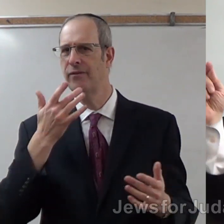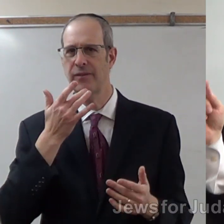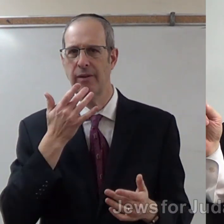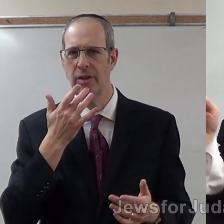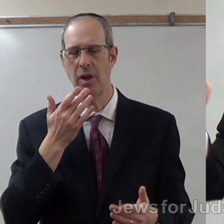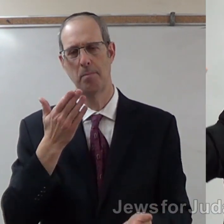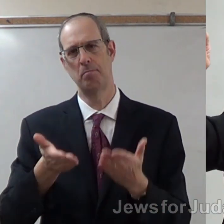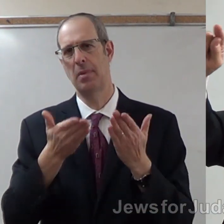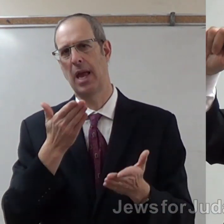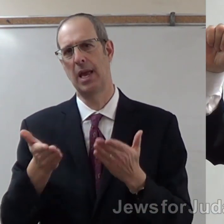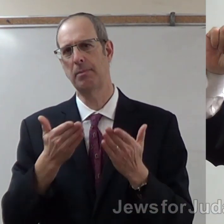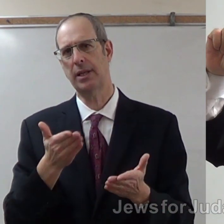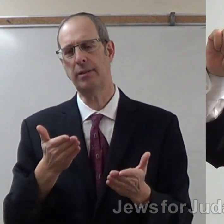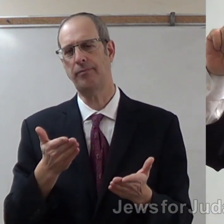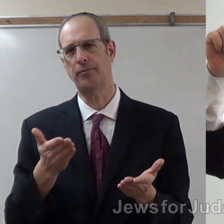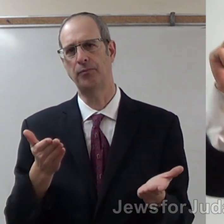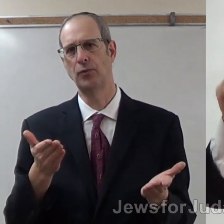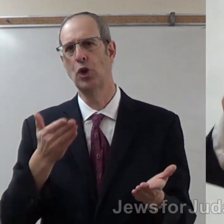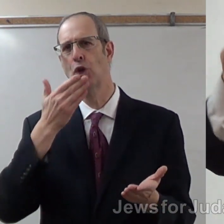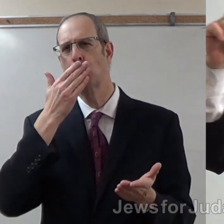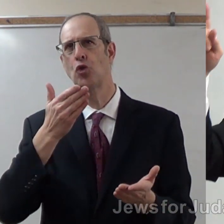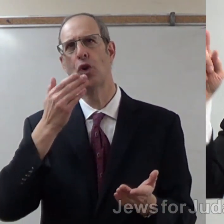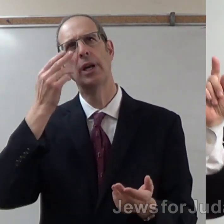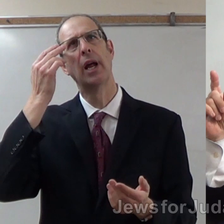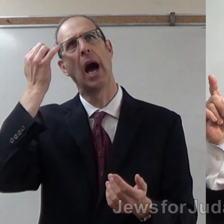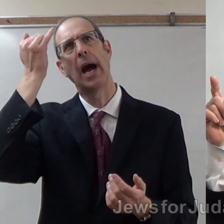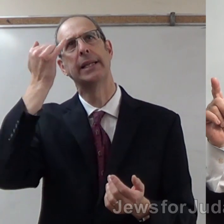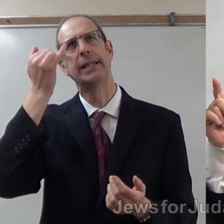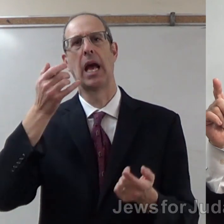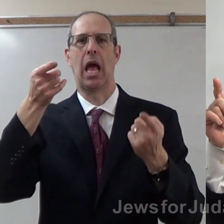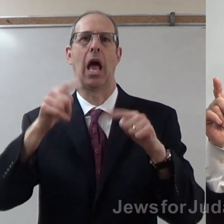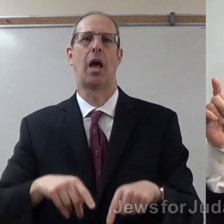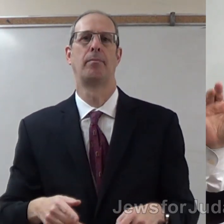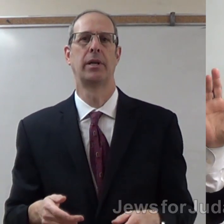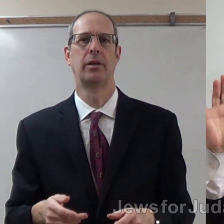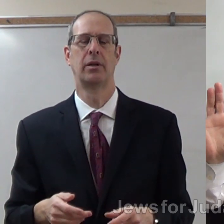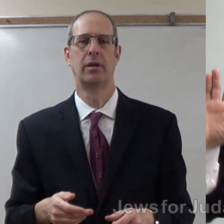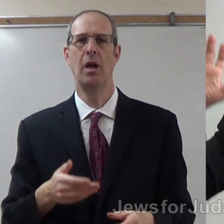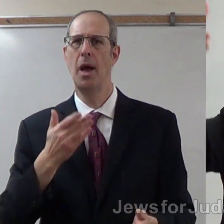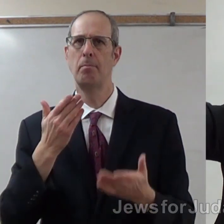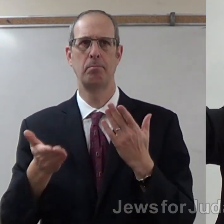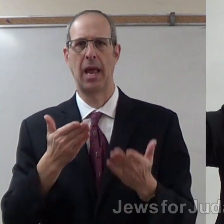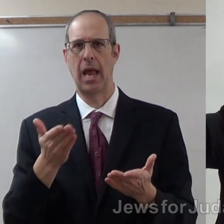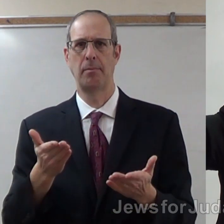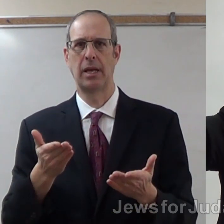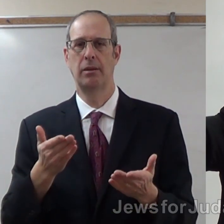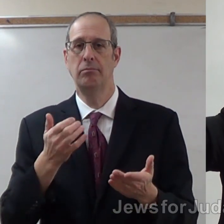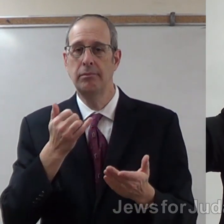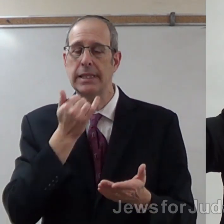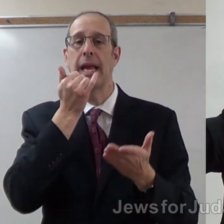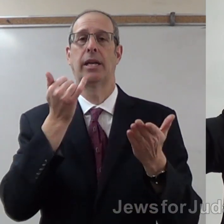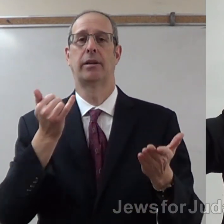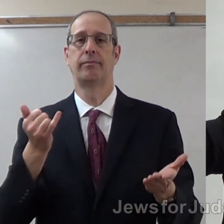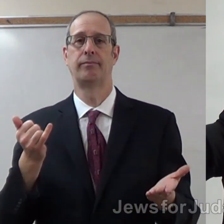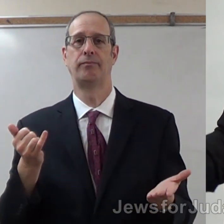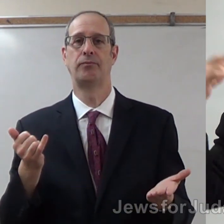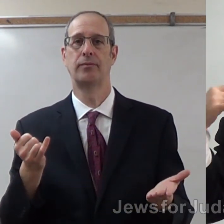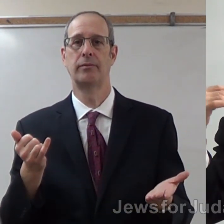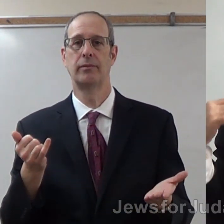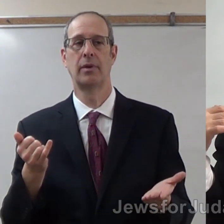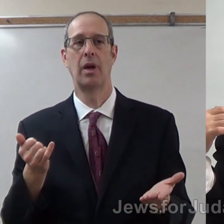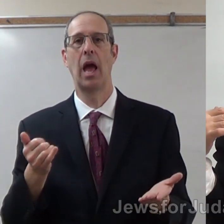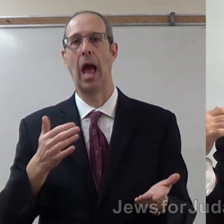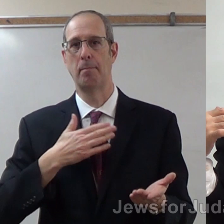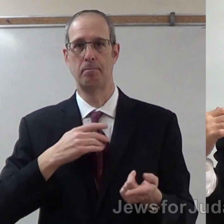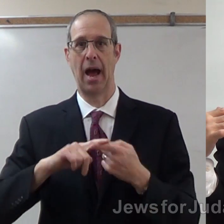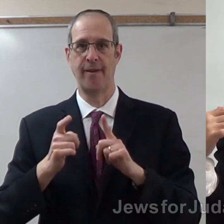say, maybe there's a good reason for what happened. Maybe it was just a mistake. And that's what